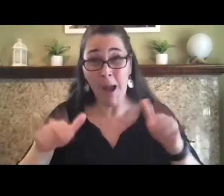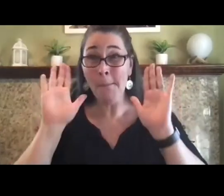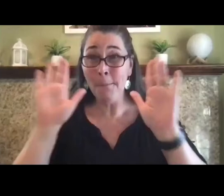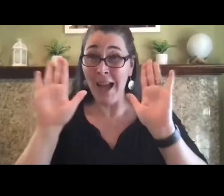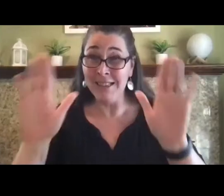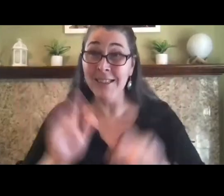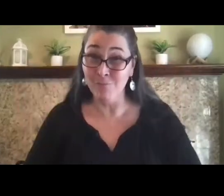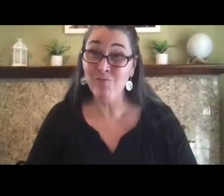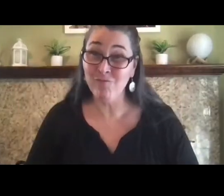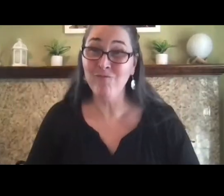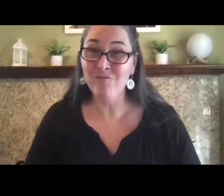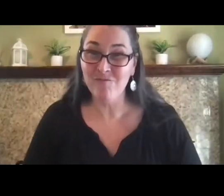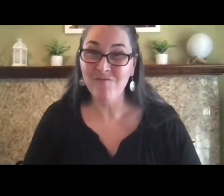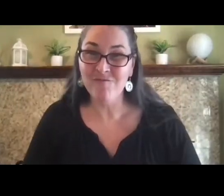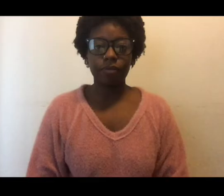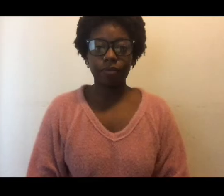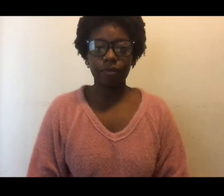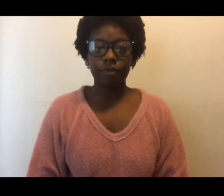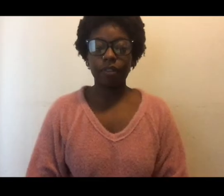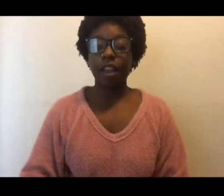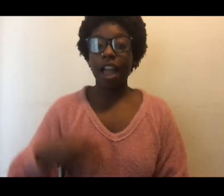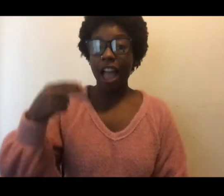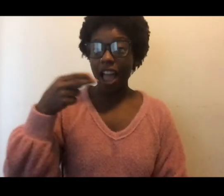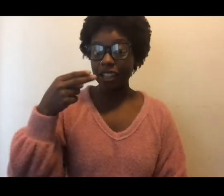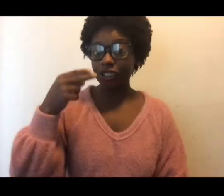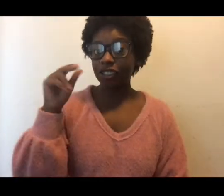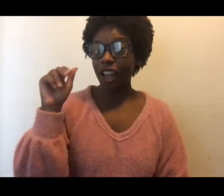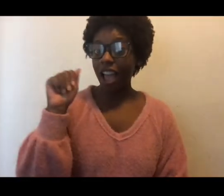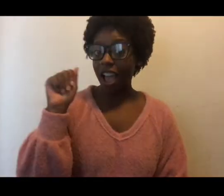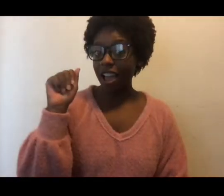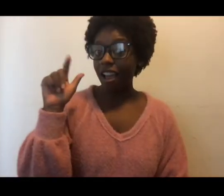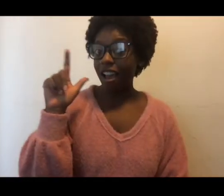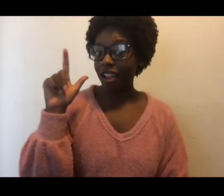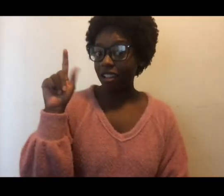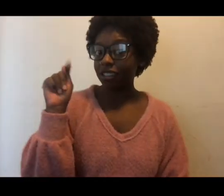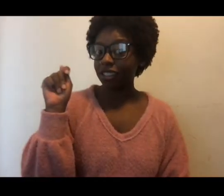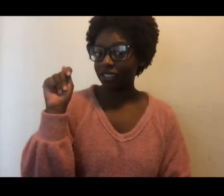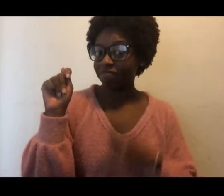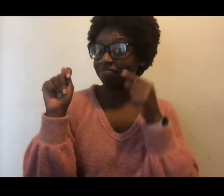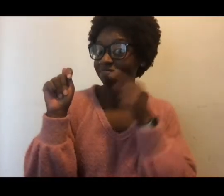giving up and trying their best is amazing.